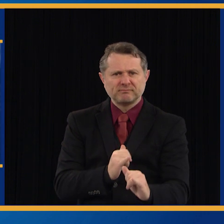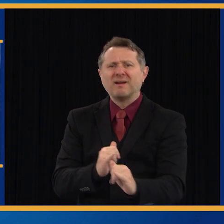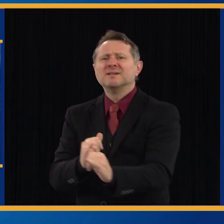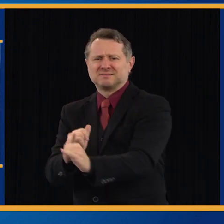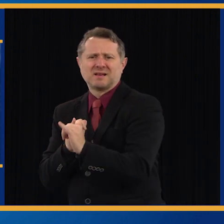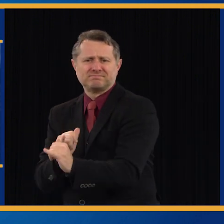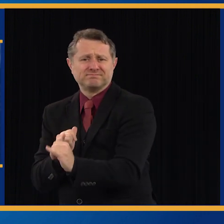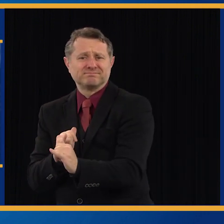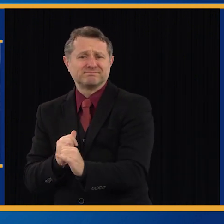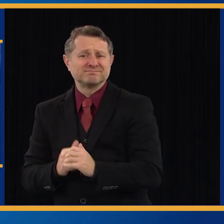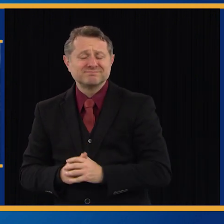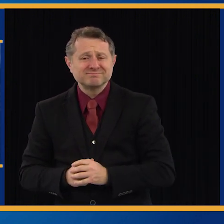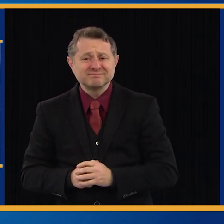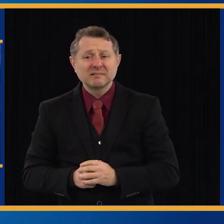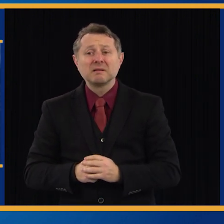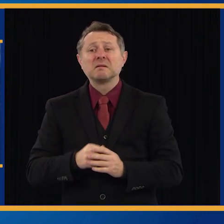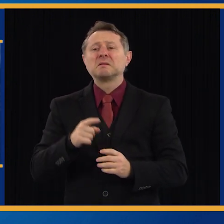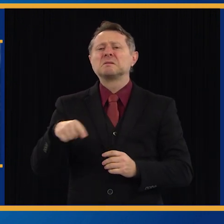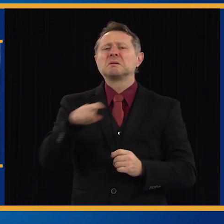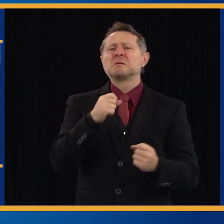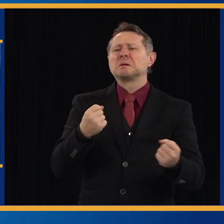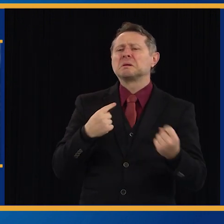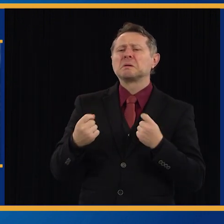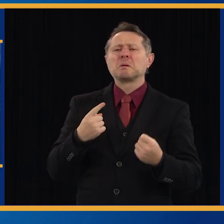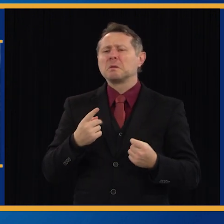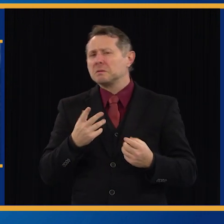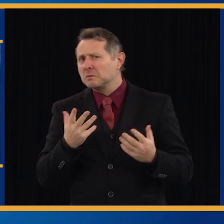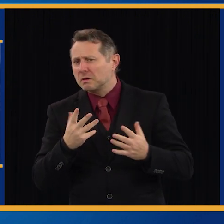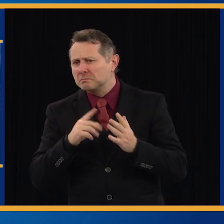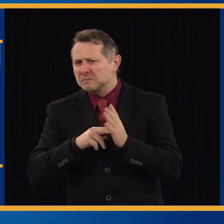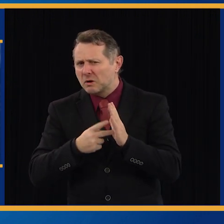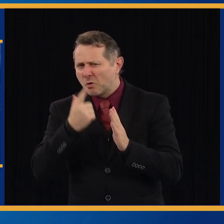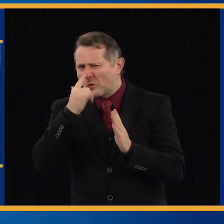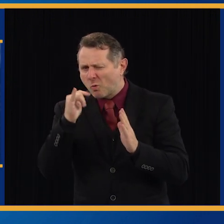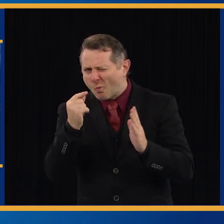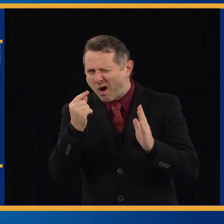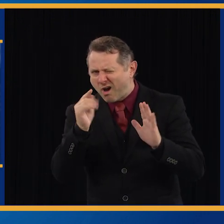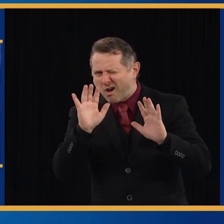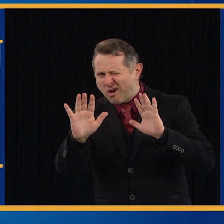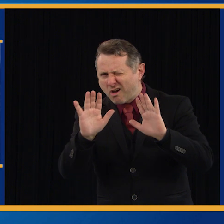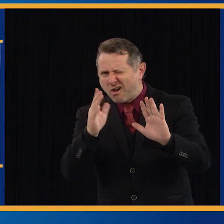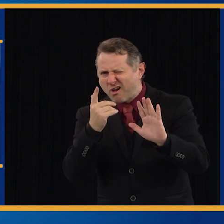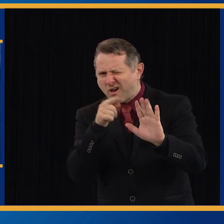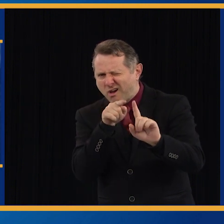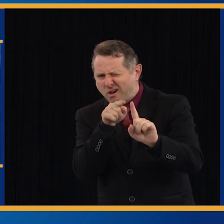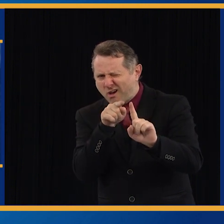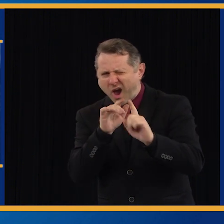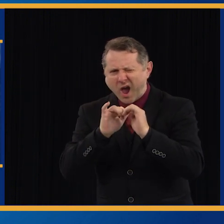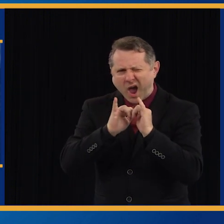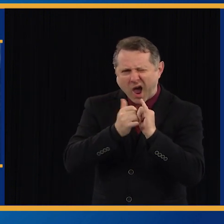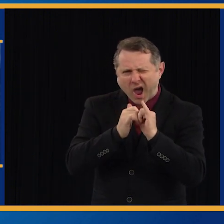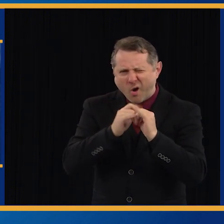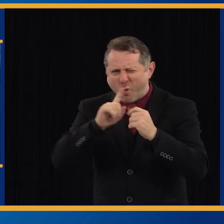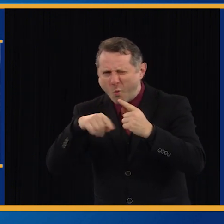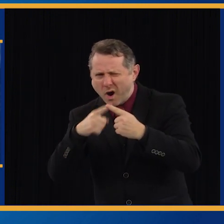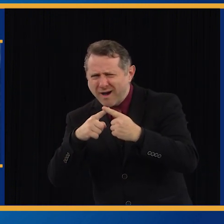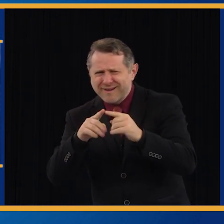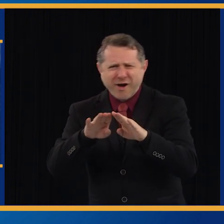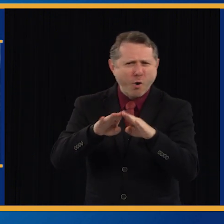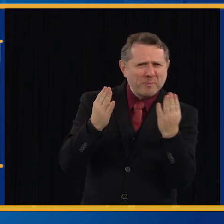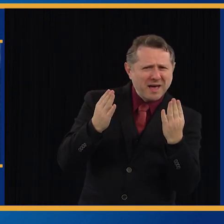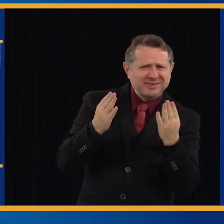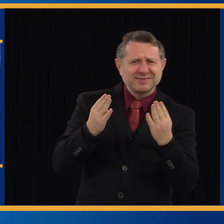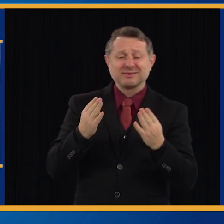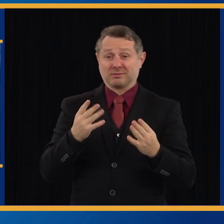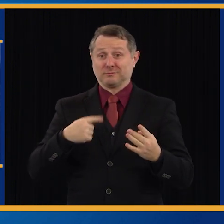Question is, what does that mean? How do we do it? When do we do it? Nobody disagrees that